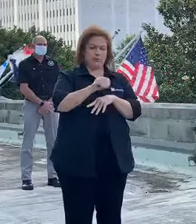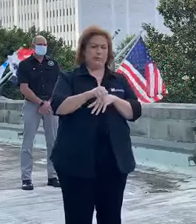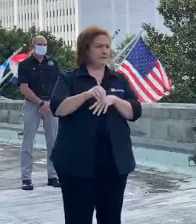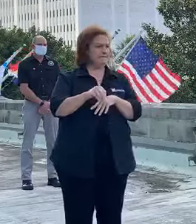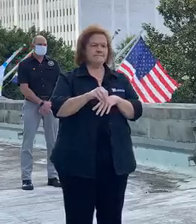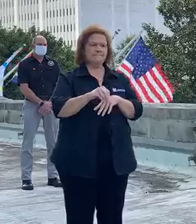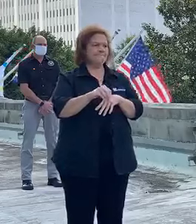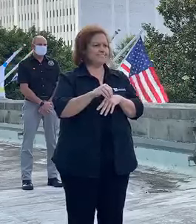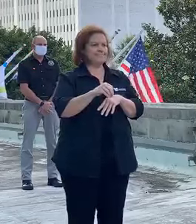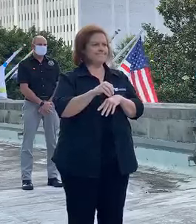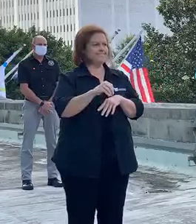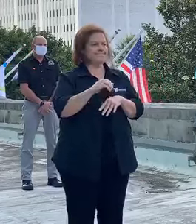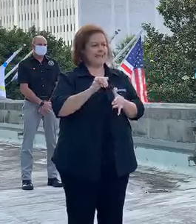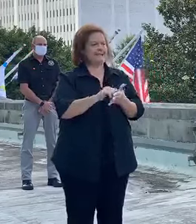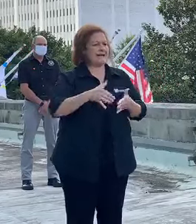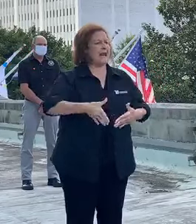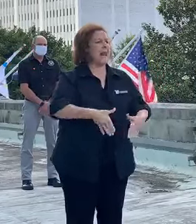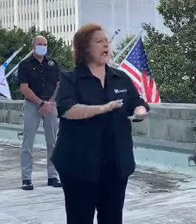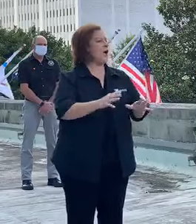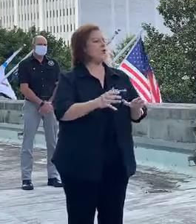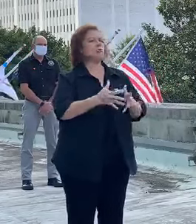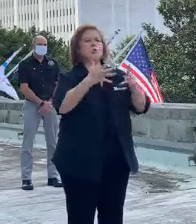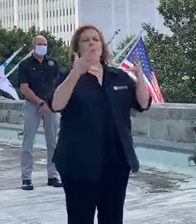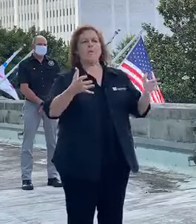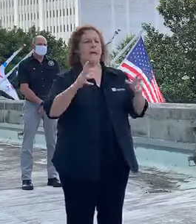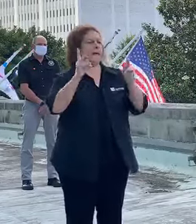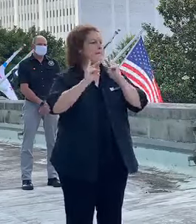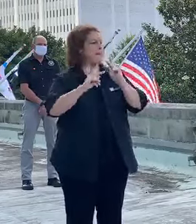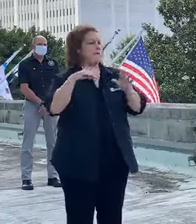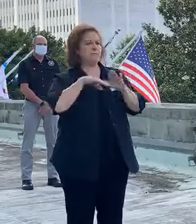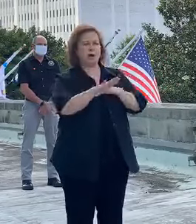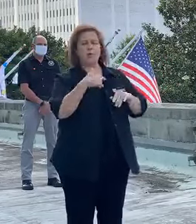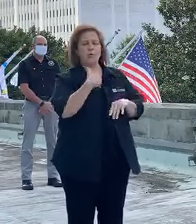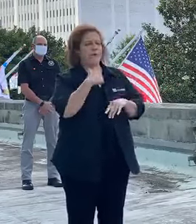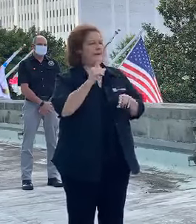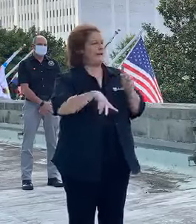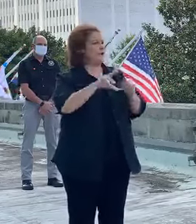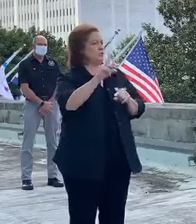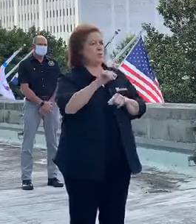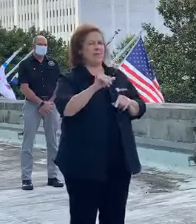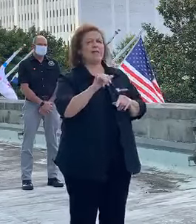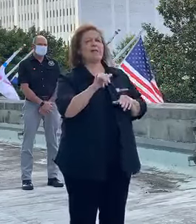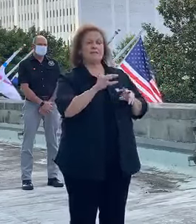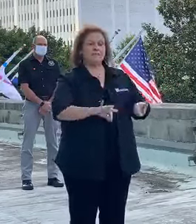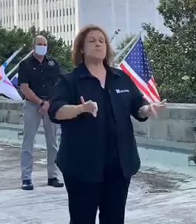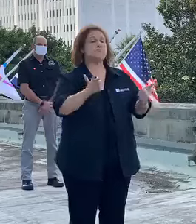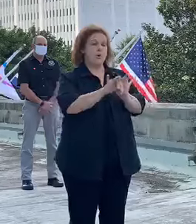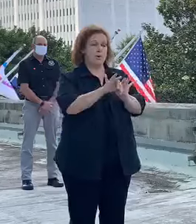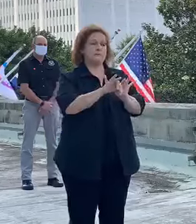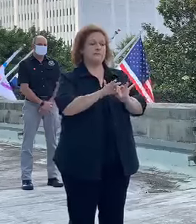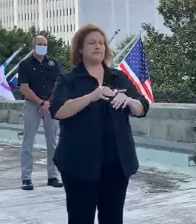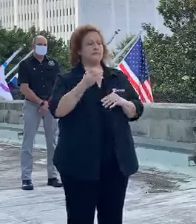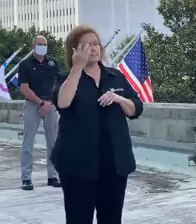still providing or allowing hundreds of people to gather. We cannot gather. It's very important that we do not.